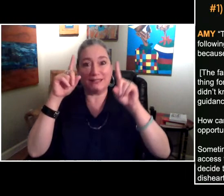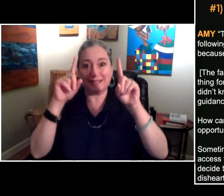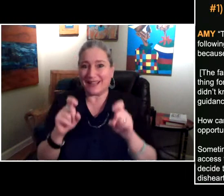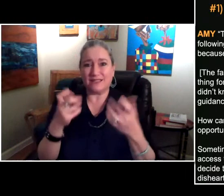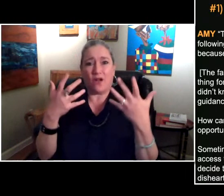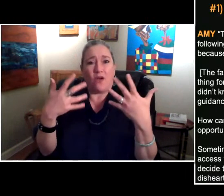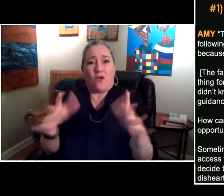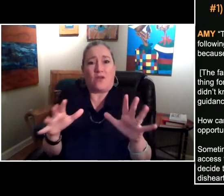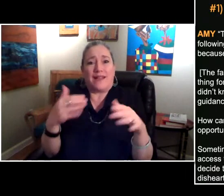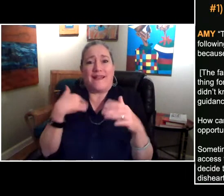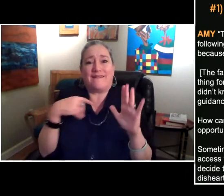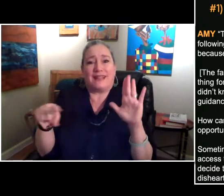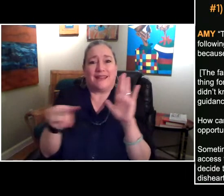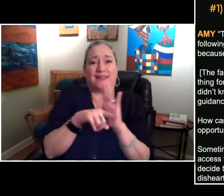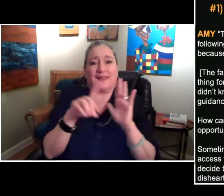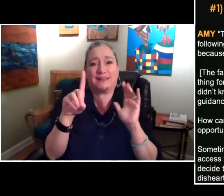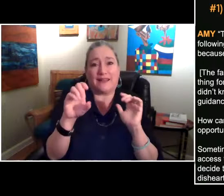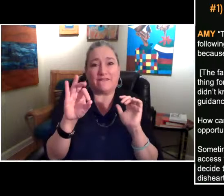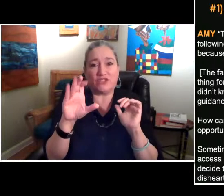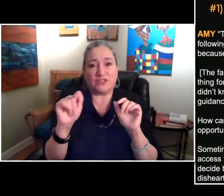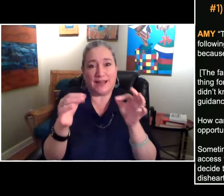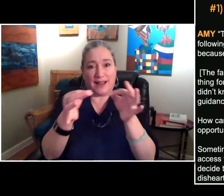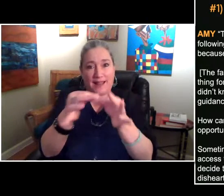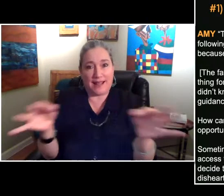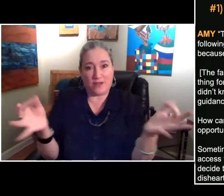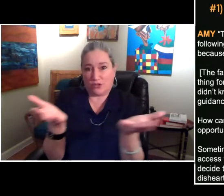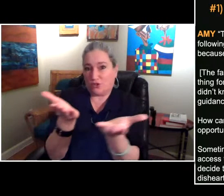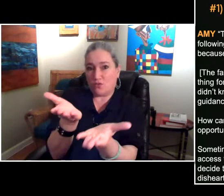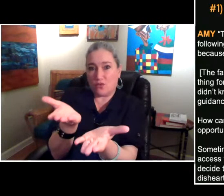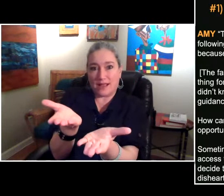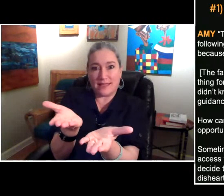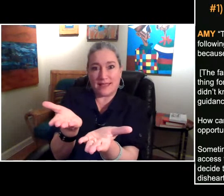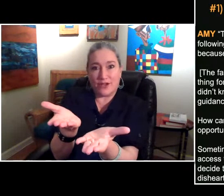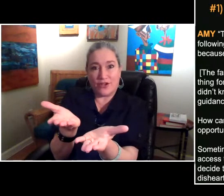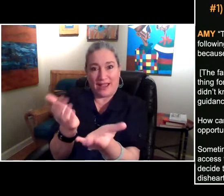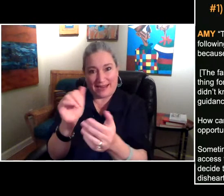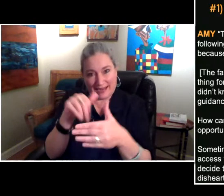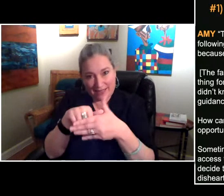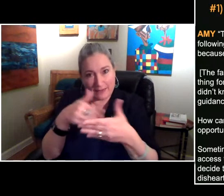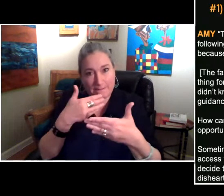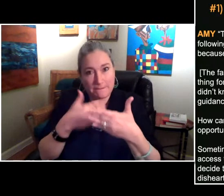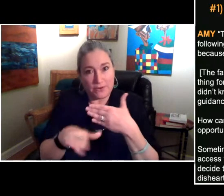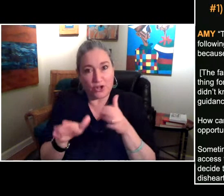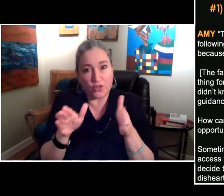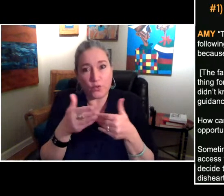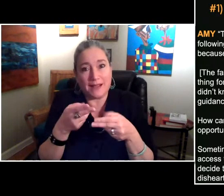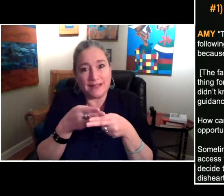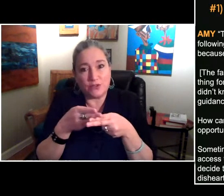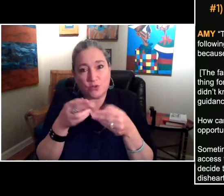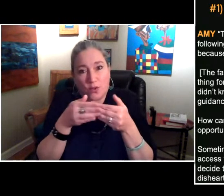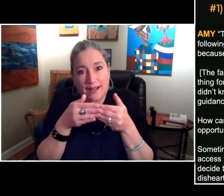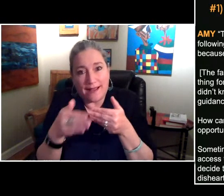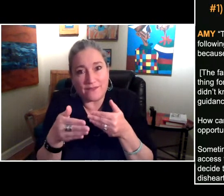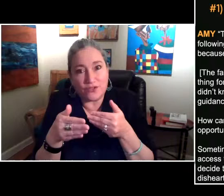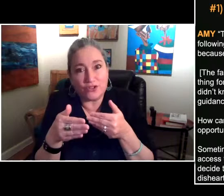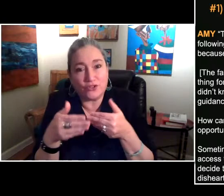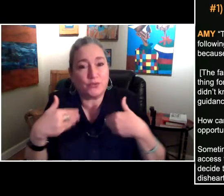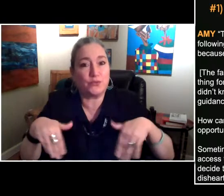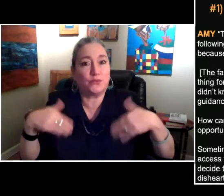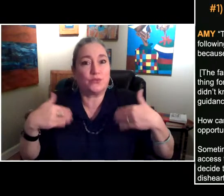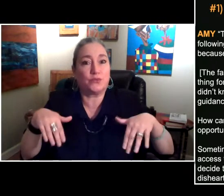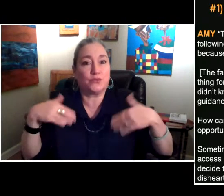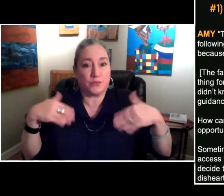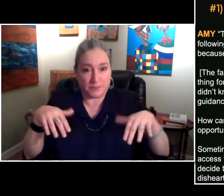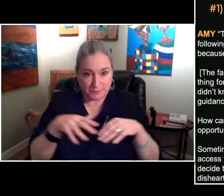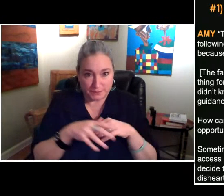failing to hear. So immediately upon birth, the baby already is at a deficit. They're already failing.